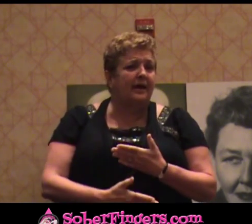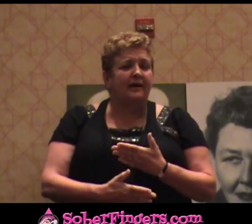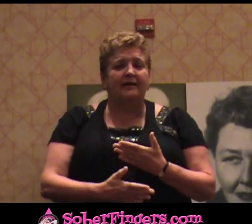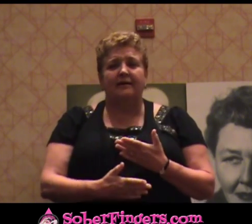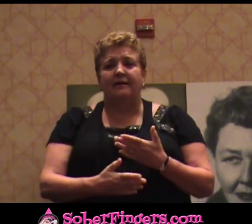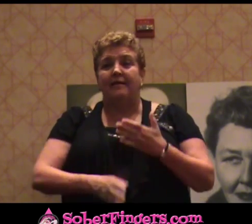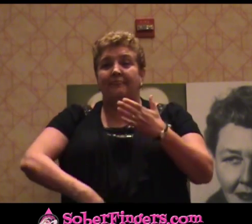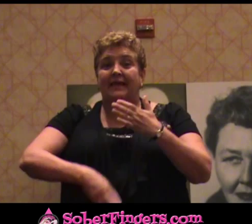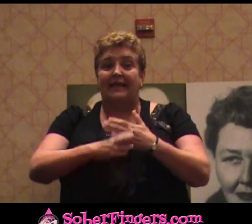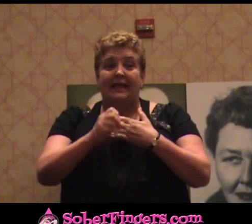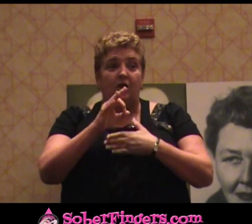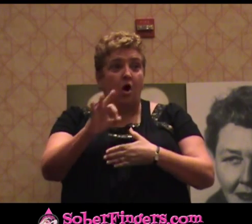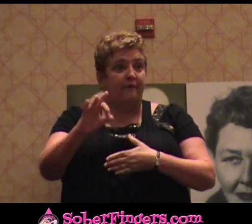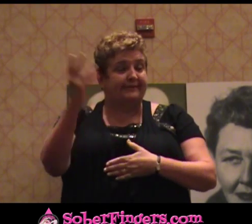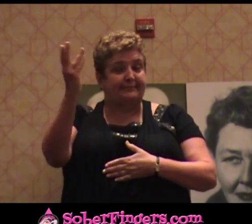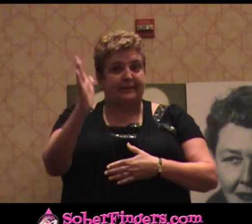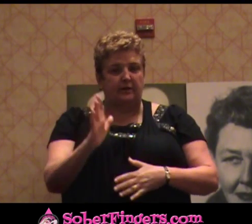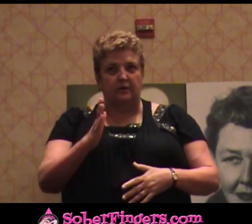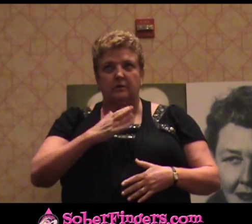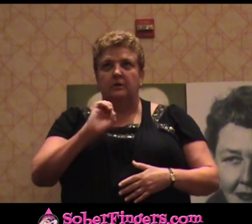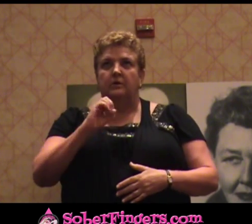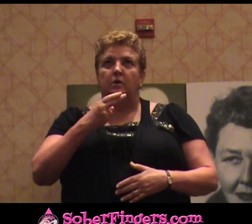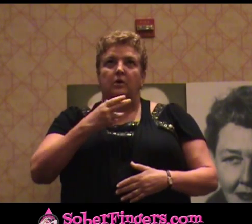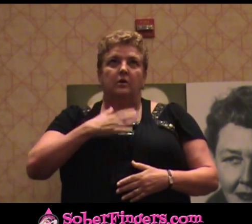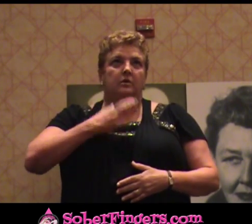speaker, right? Oh my God, I hope I can get it going for y'all, okay?